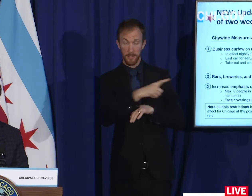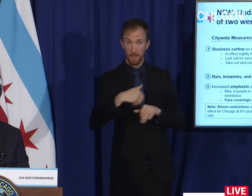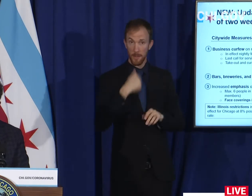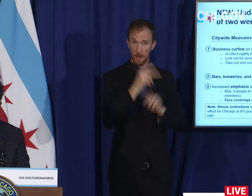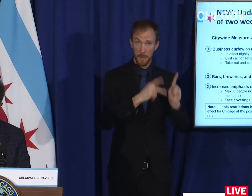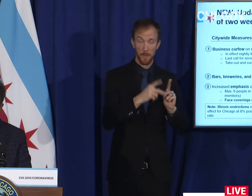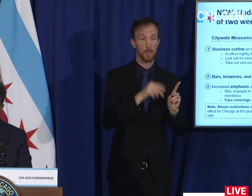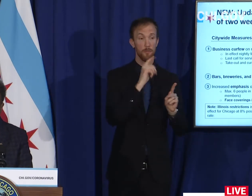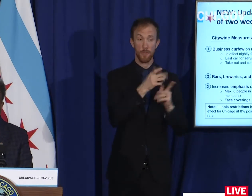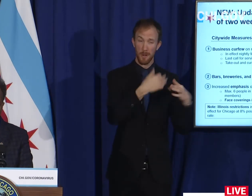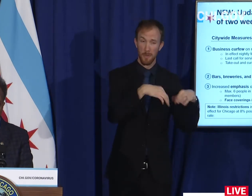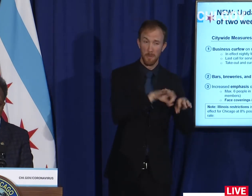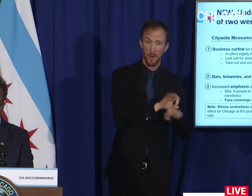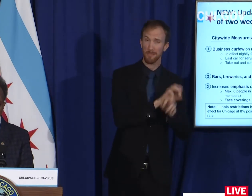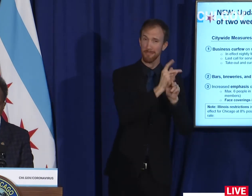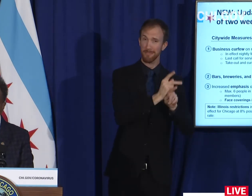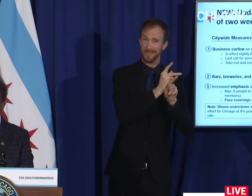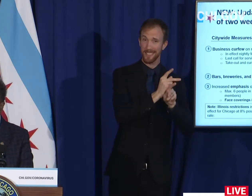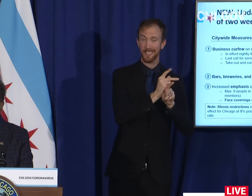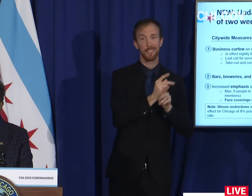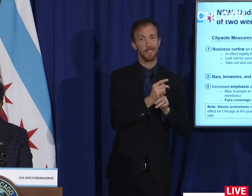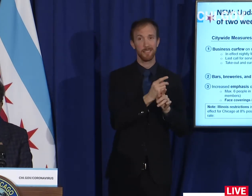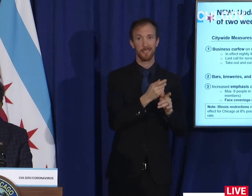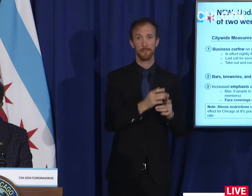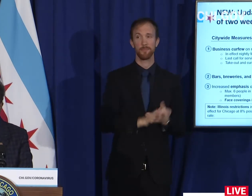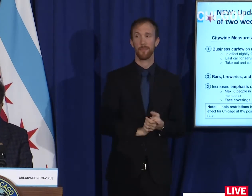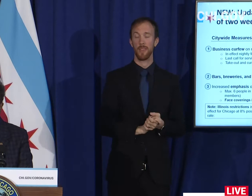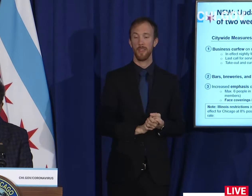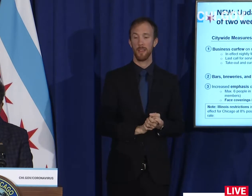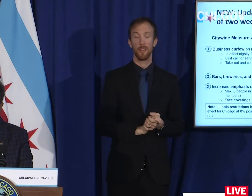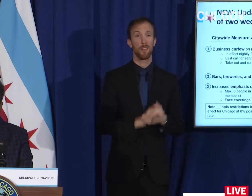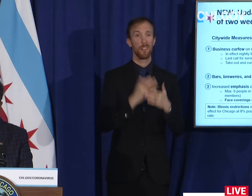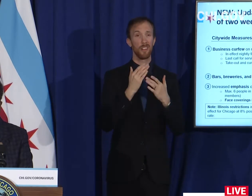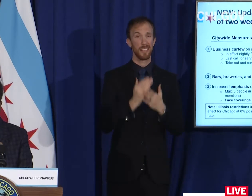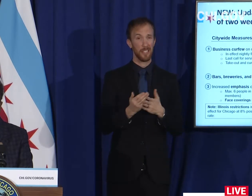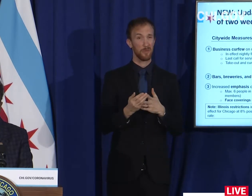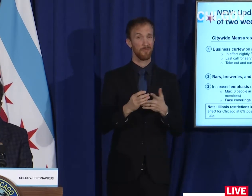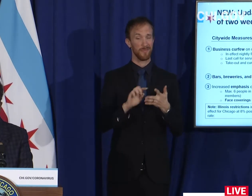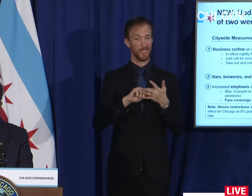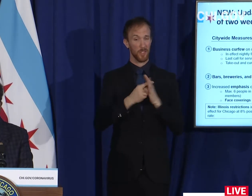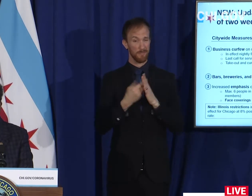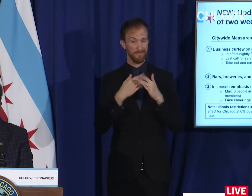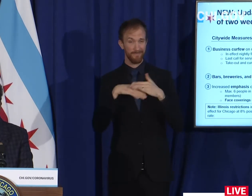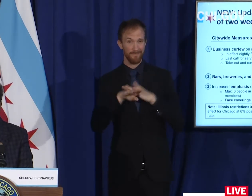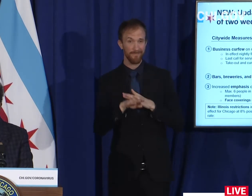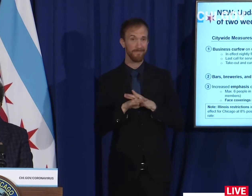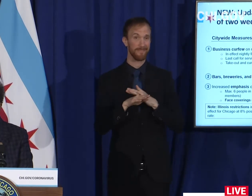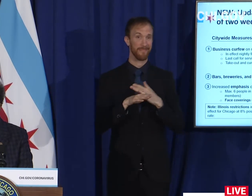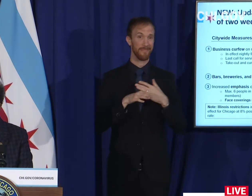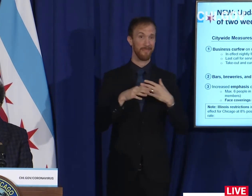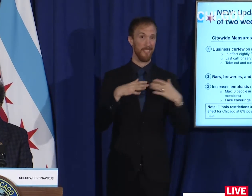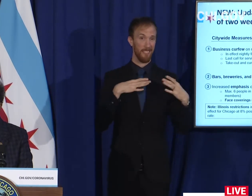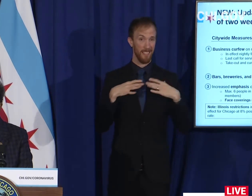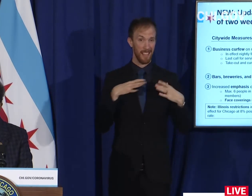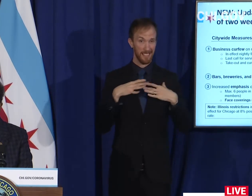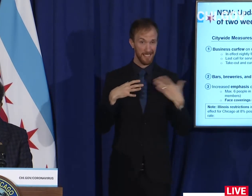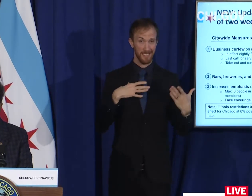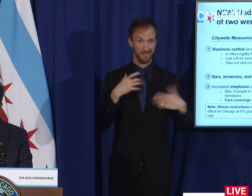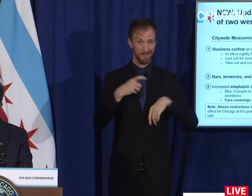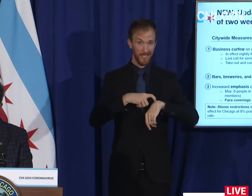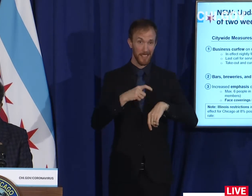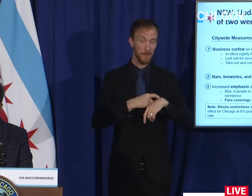want is even further restrictions as we move into the holiday season, impacting Thanksgiving, Hanukkah, and Christmas